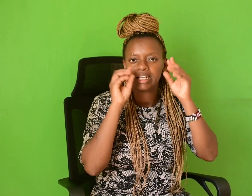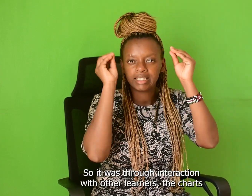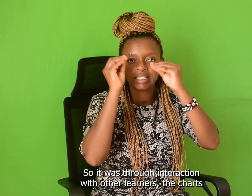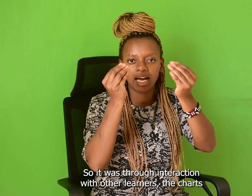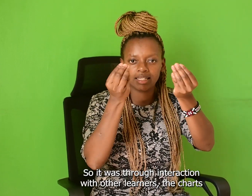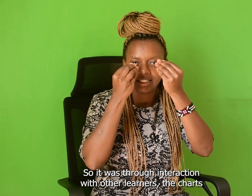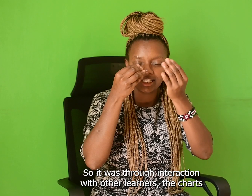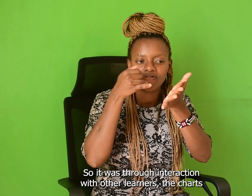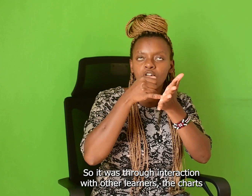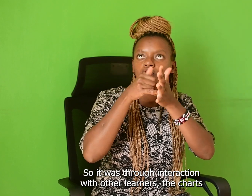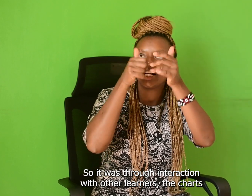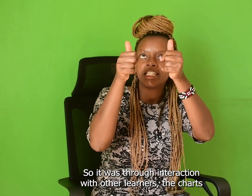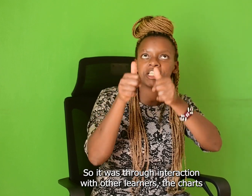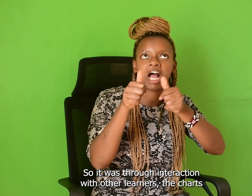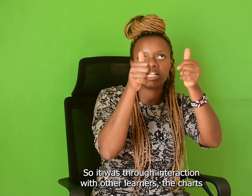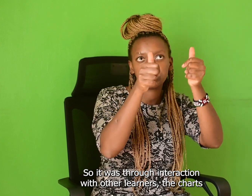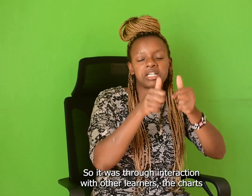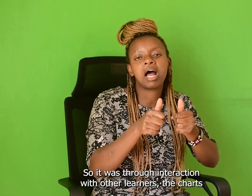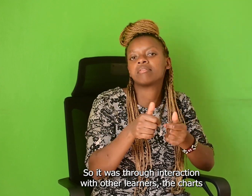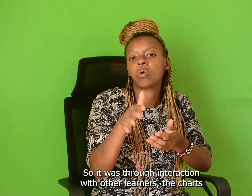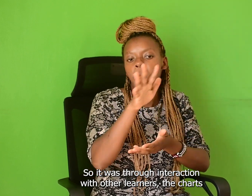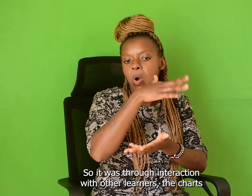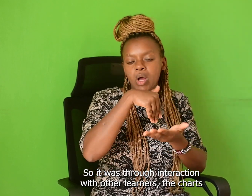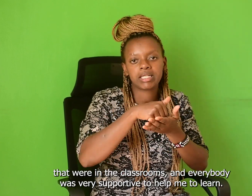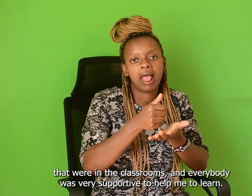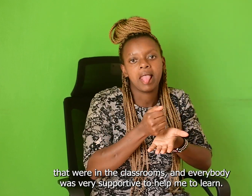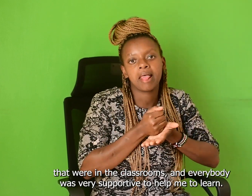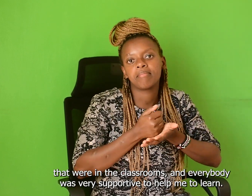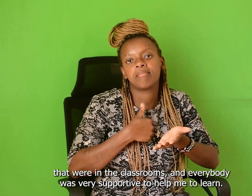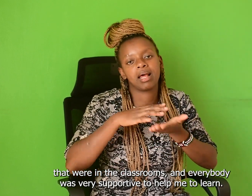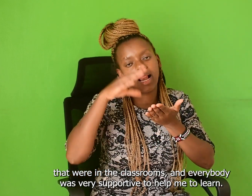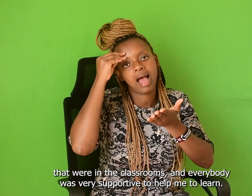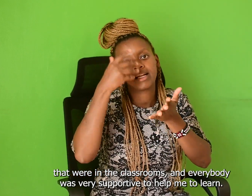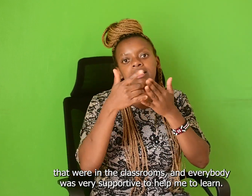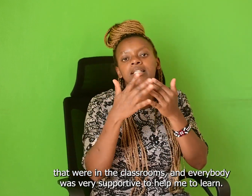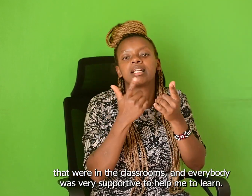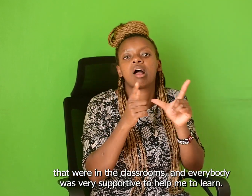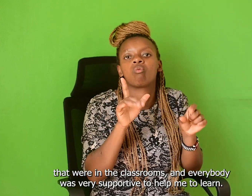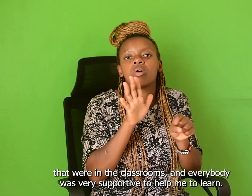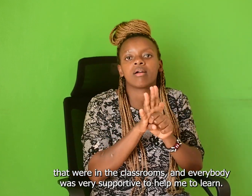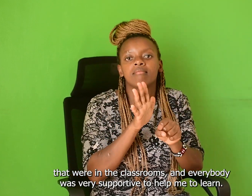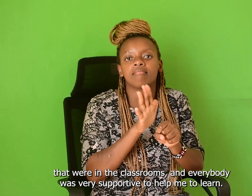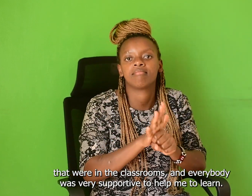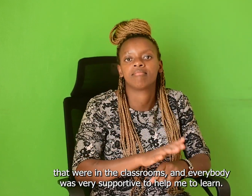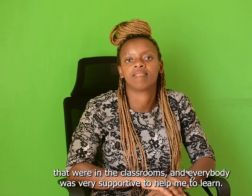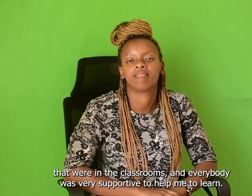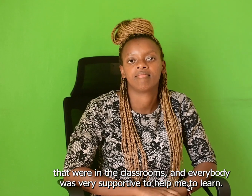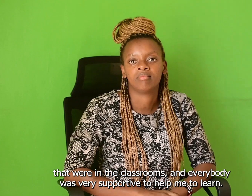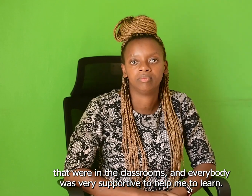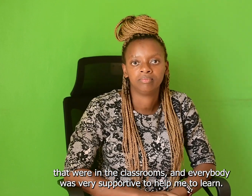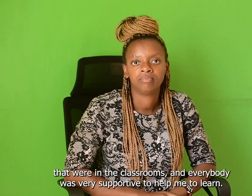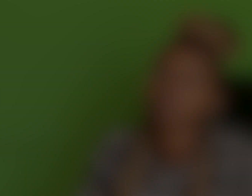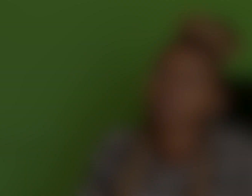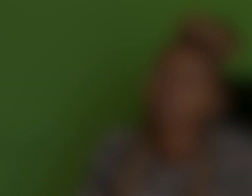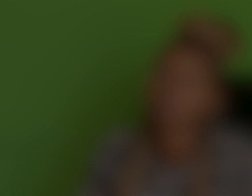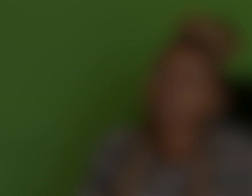So it was through interaction with other learners, the chats that were in the classrooms, and everybody was very supportive to help me to learn.